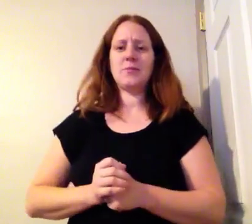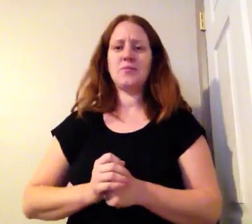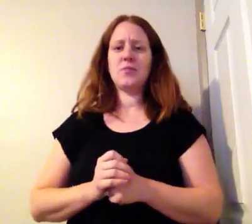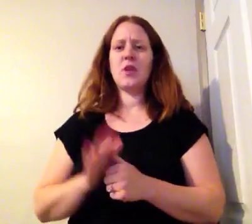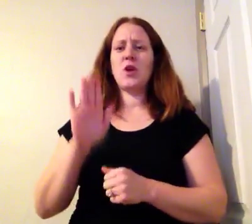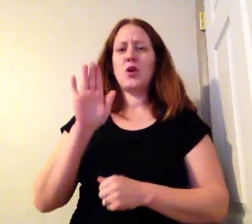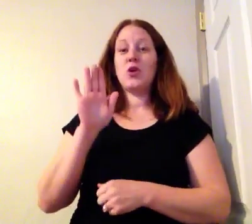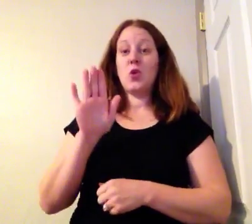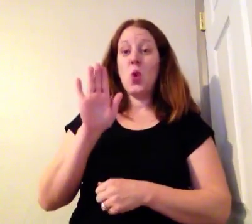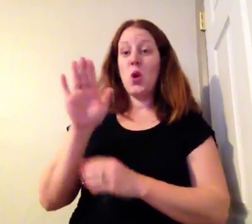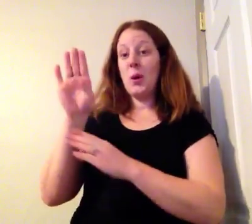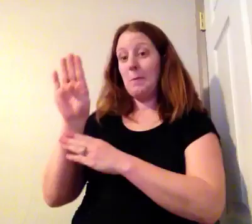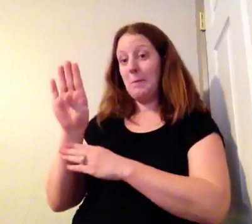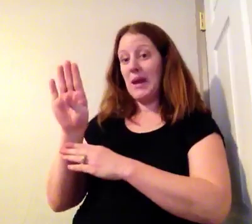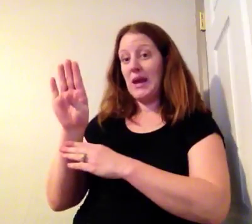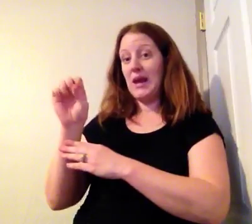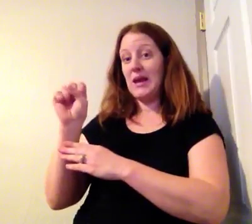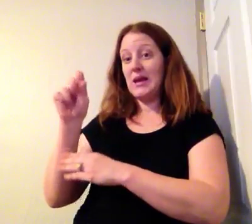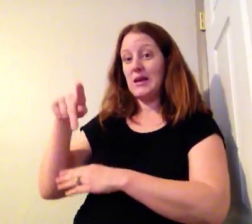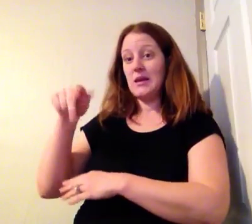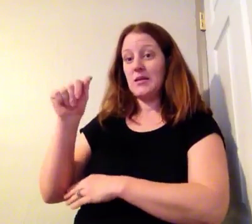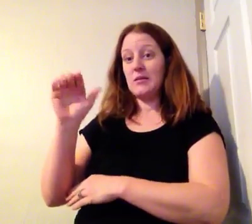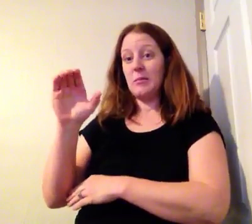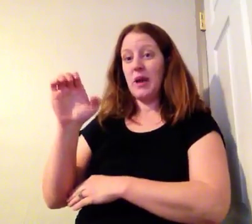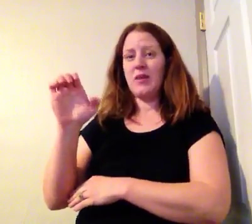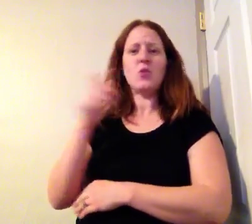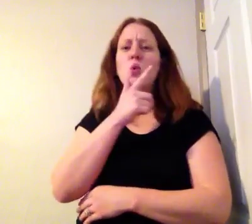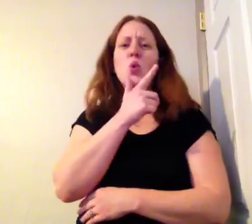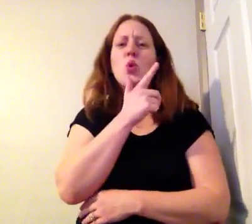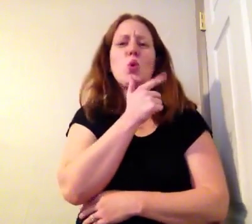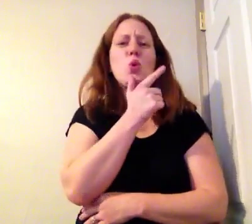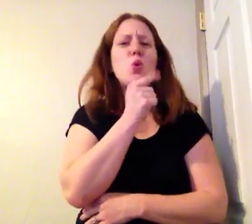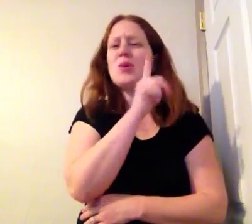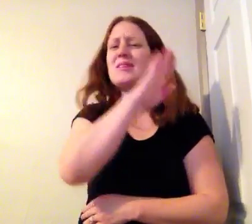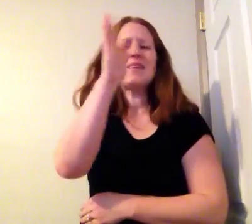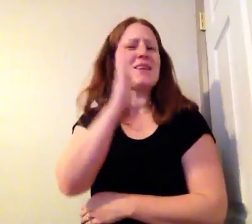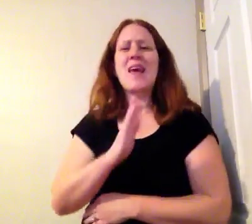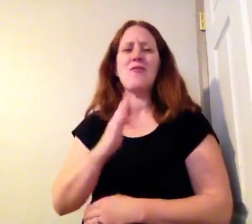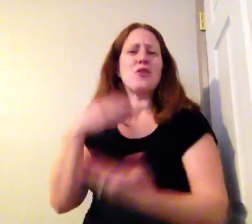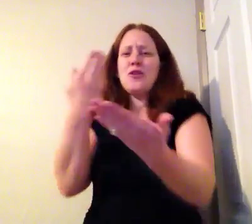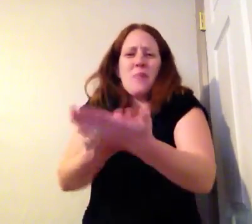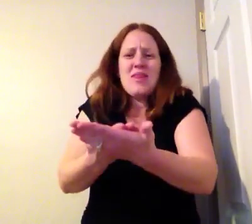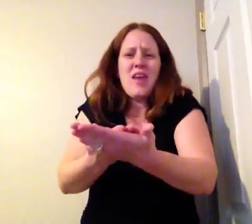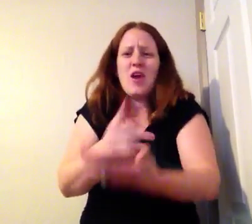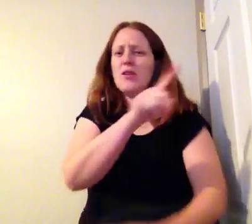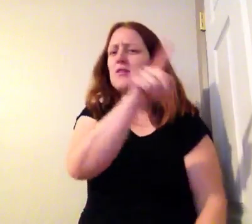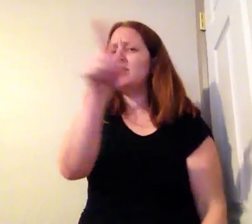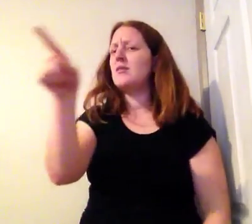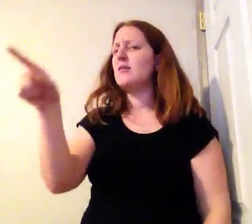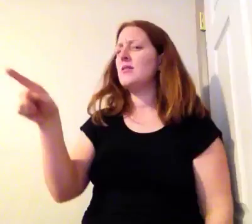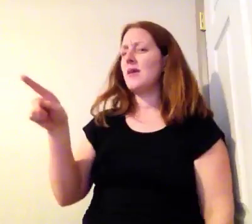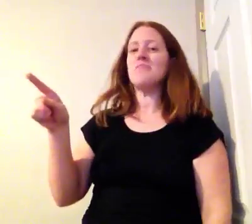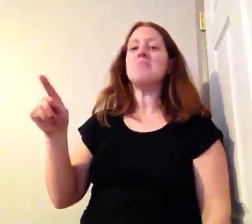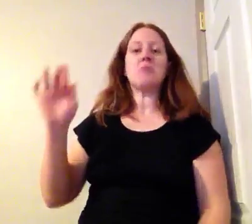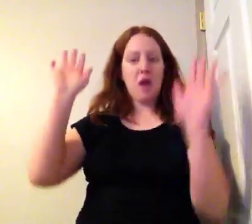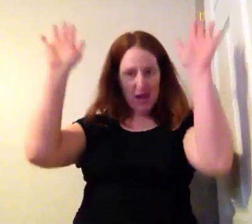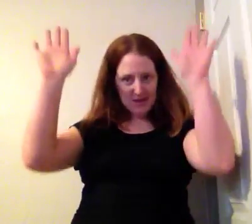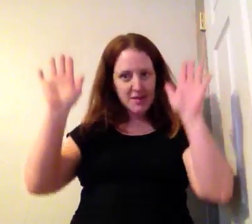B-space. Who has never been at B-space? Excellent, I don't have to say anything. Go to Chem 1A. Before